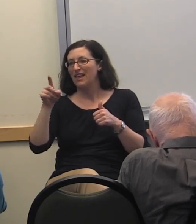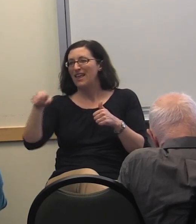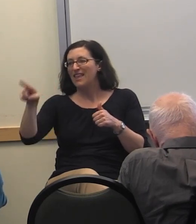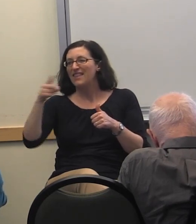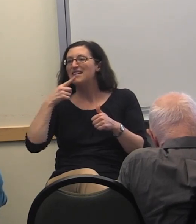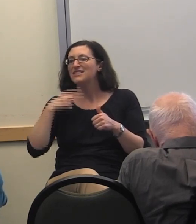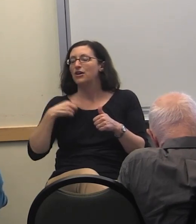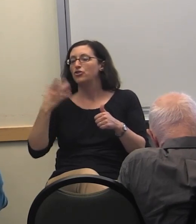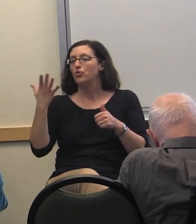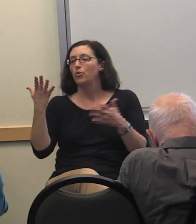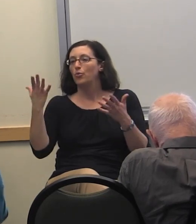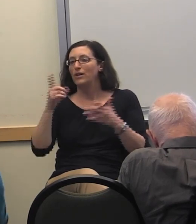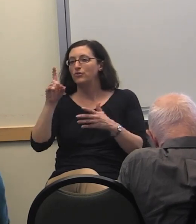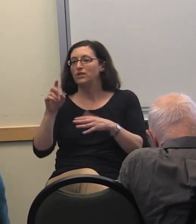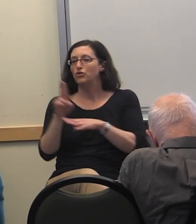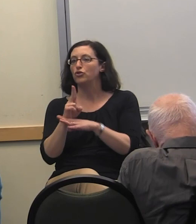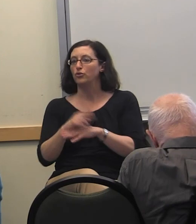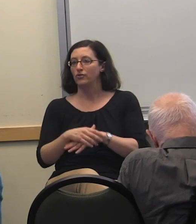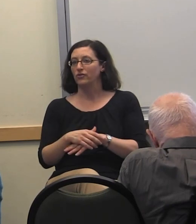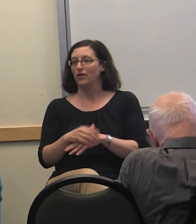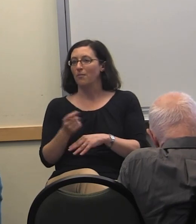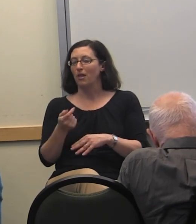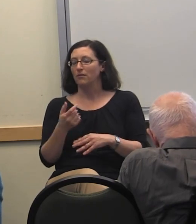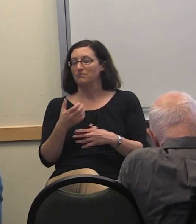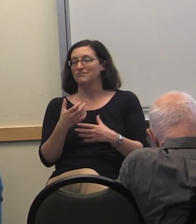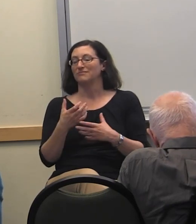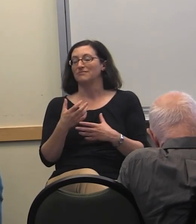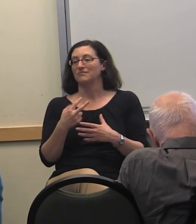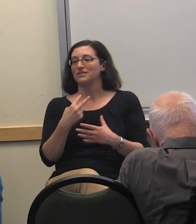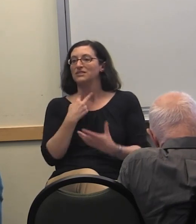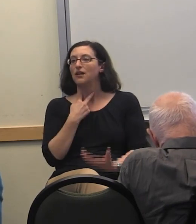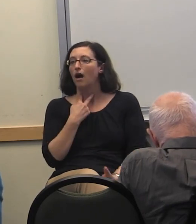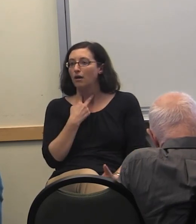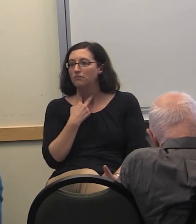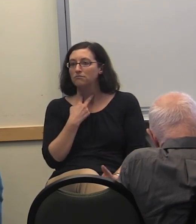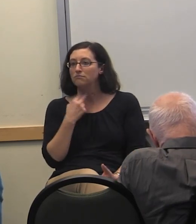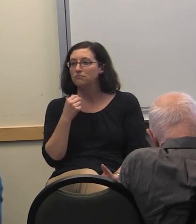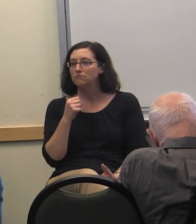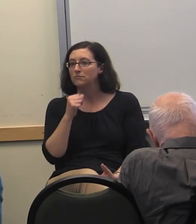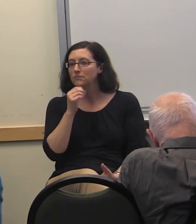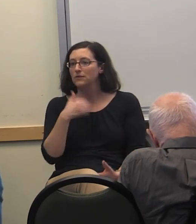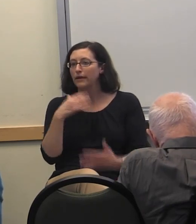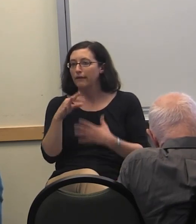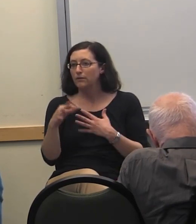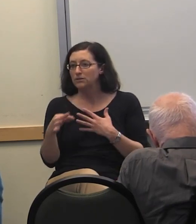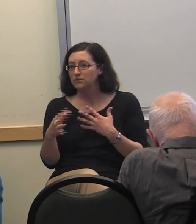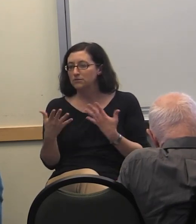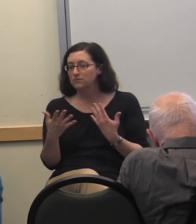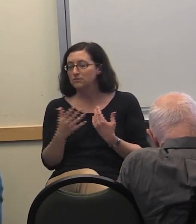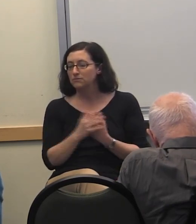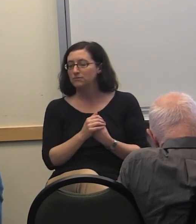I feel we're stifled in terms of the choices that we have. And